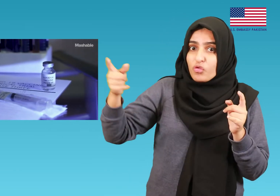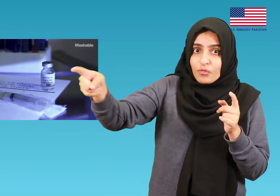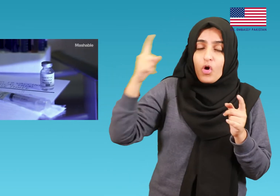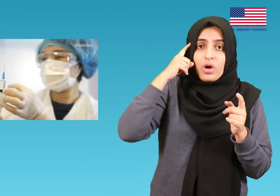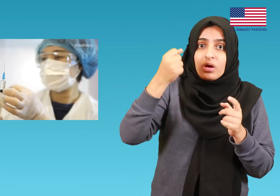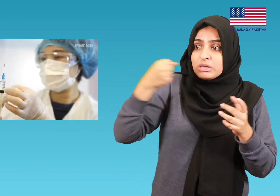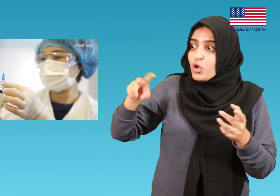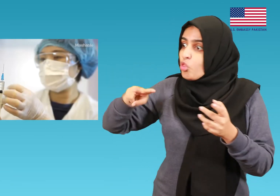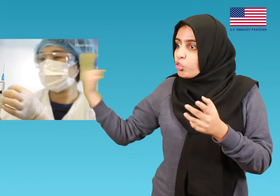ultra-cold freezers.